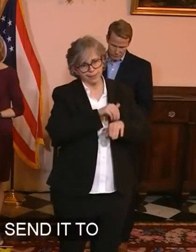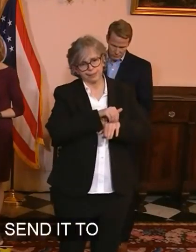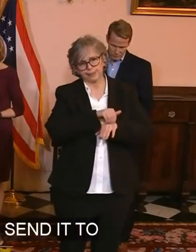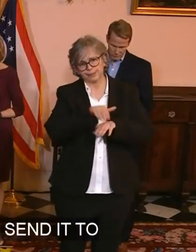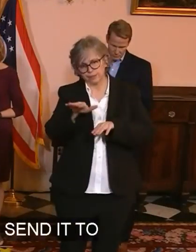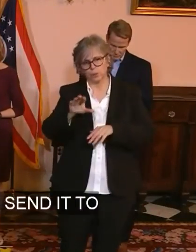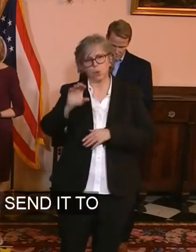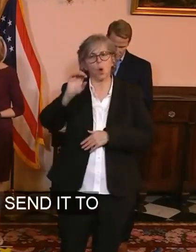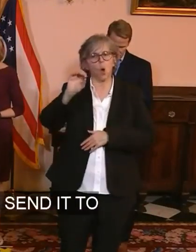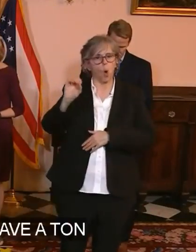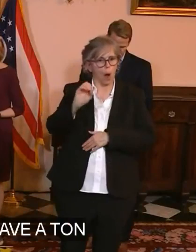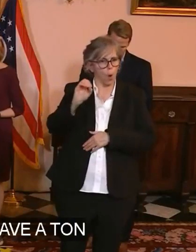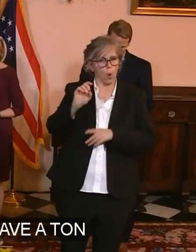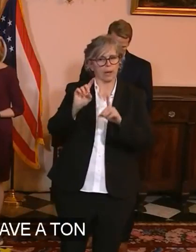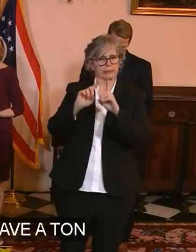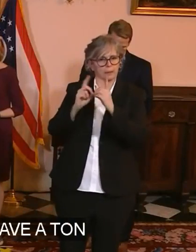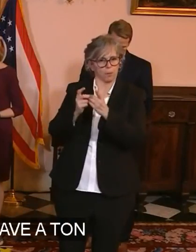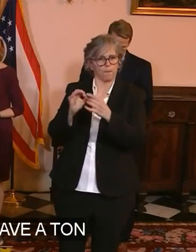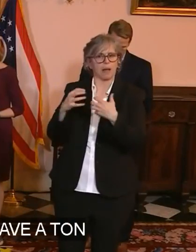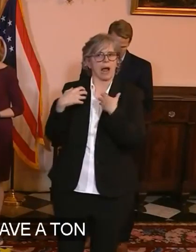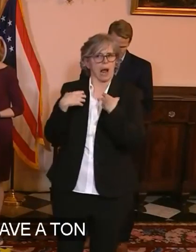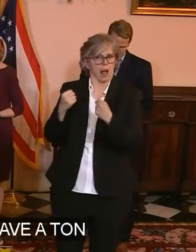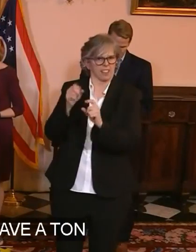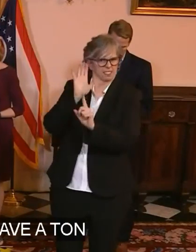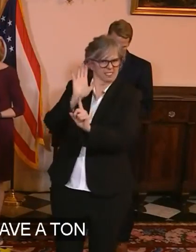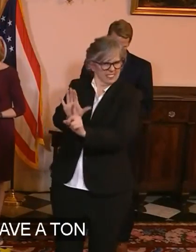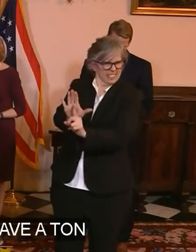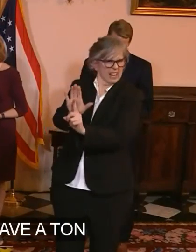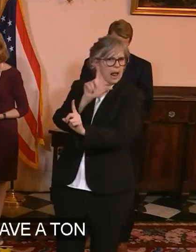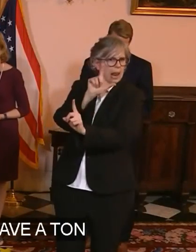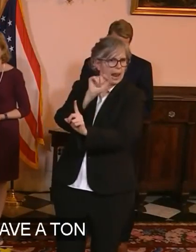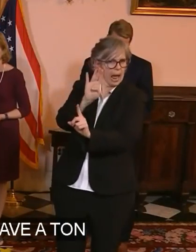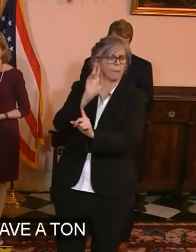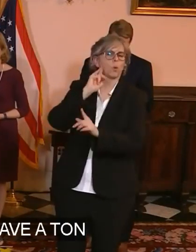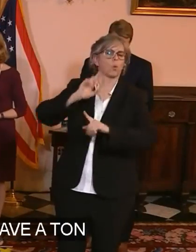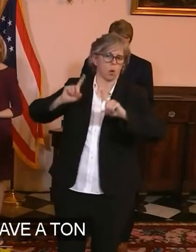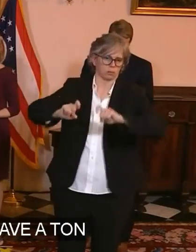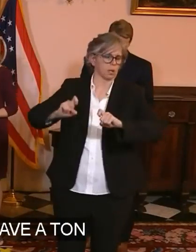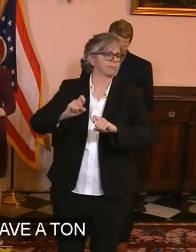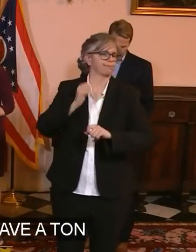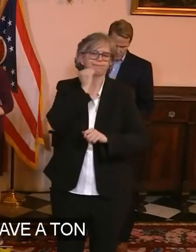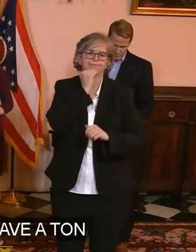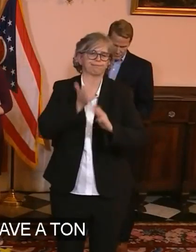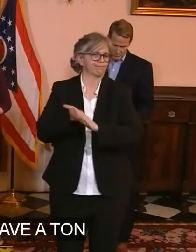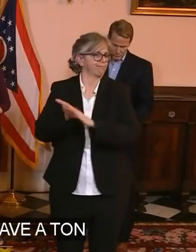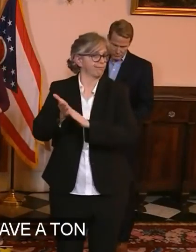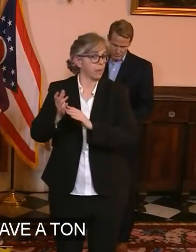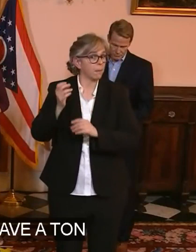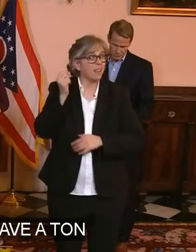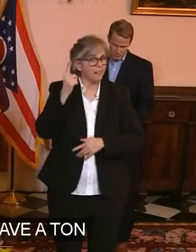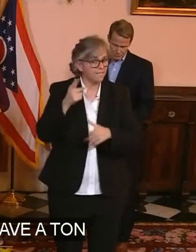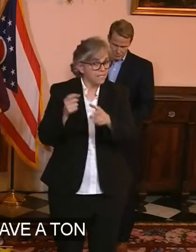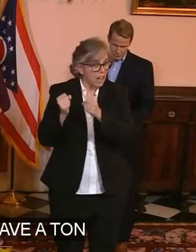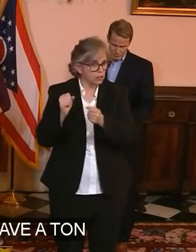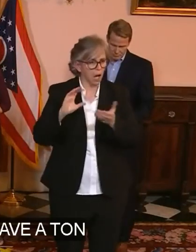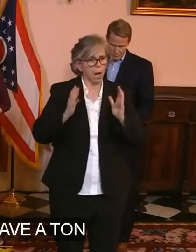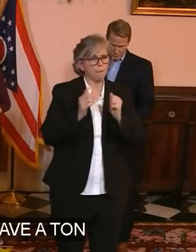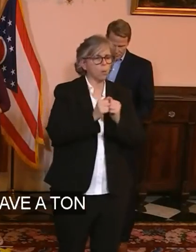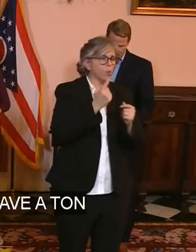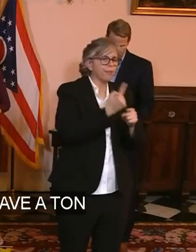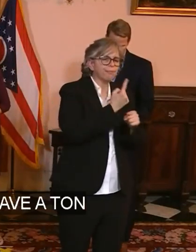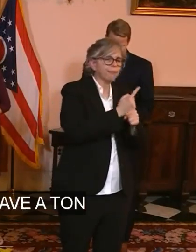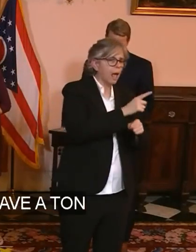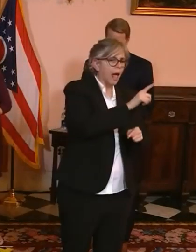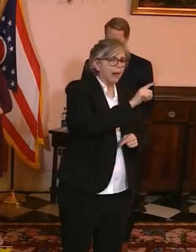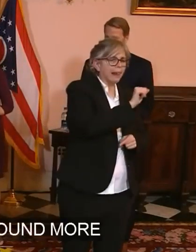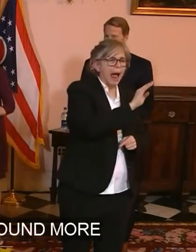very quickly. We can turn that around more quickly than a LabCorp or Quest can of those hospitalized or